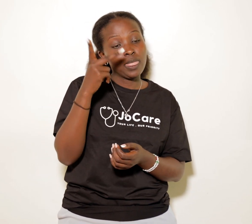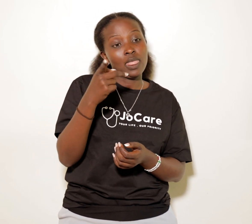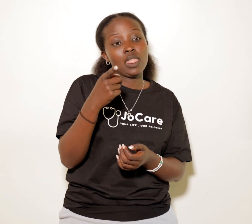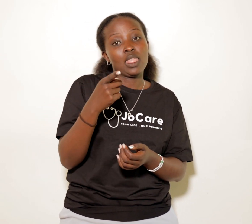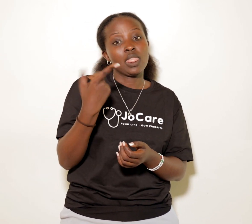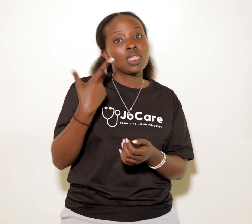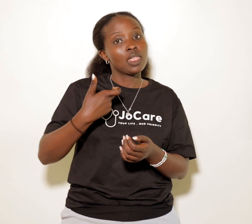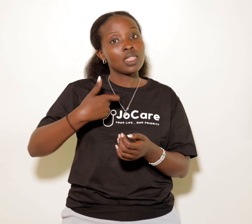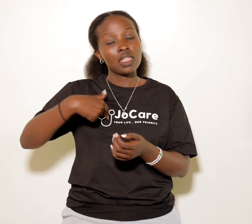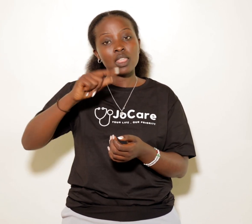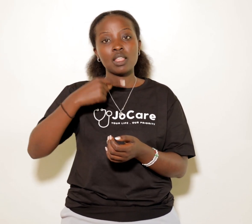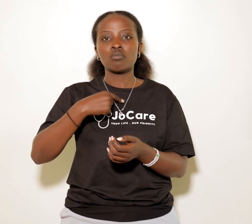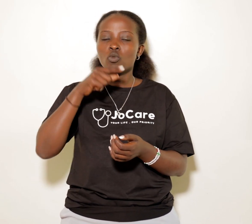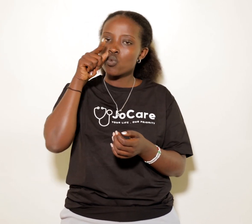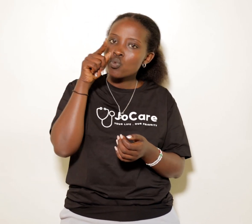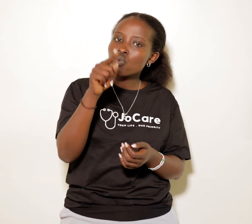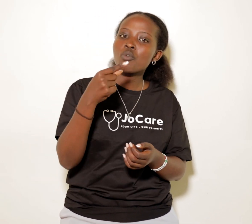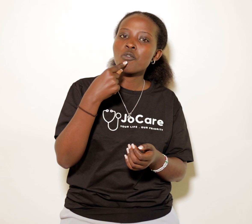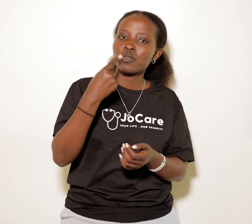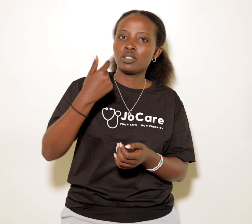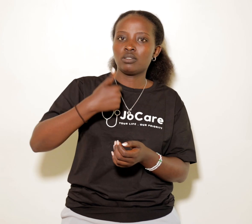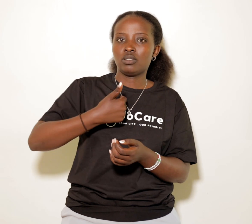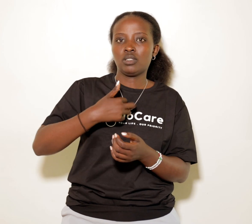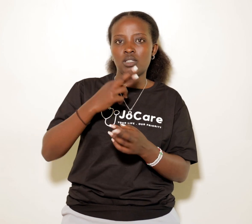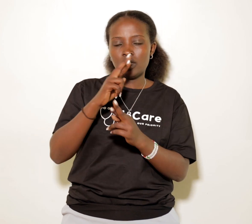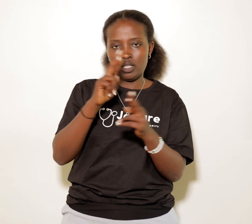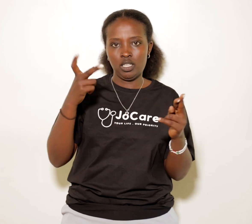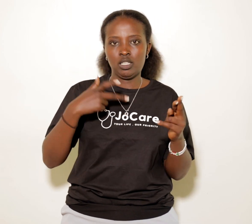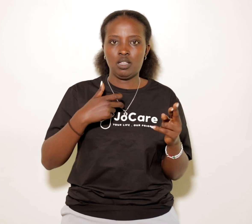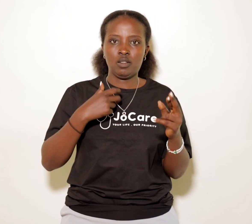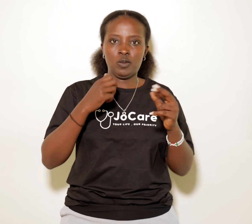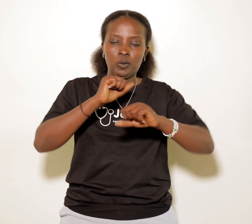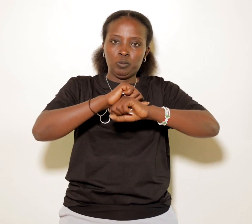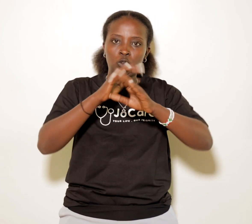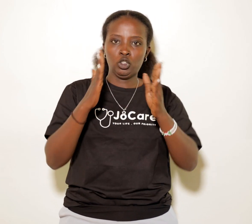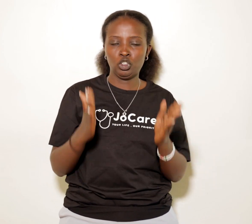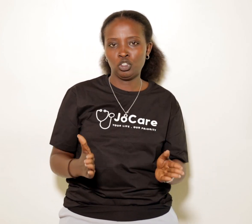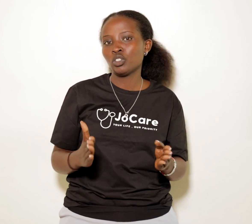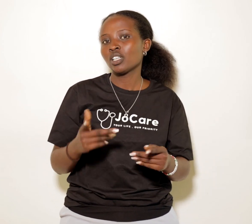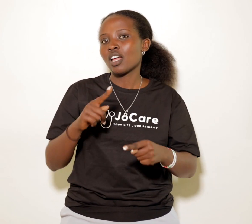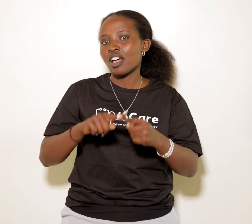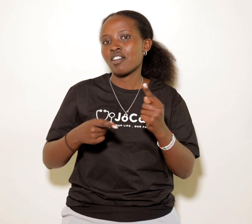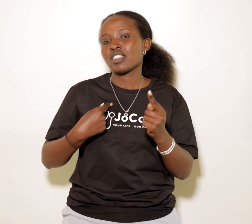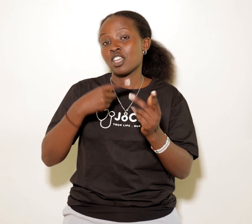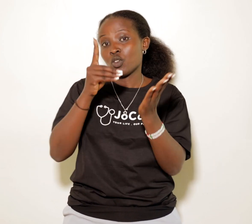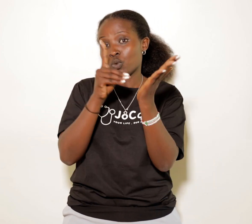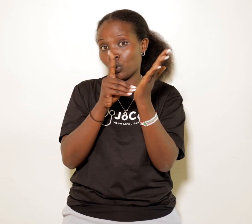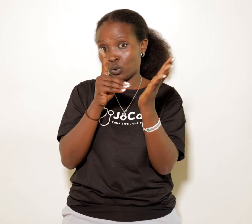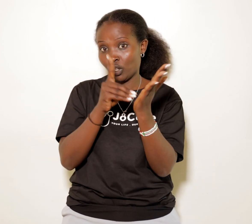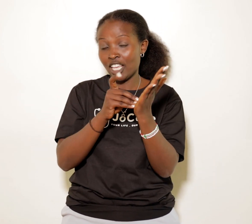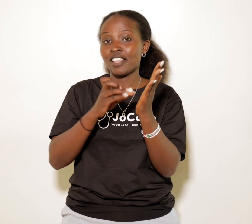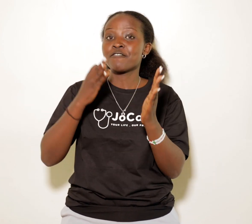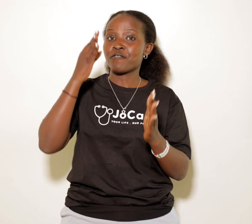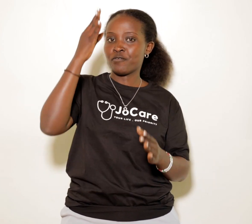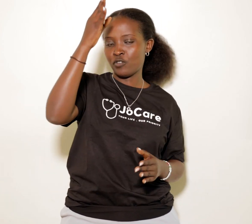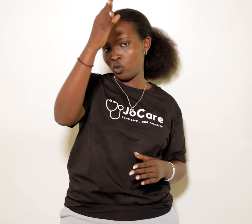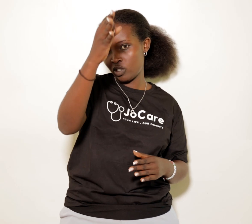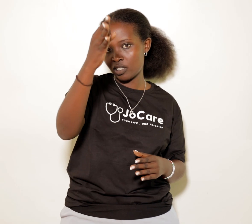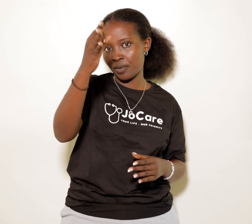and not suppose, you say that you are a medical student and you are a doctor in the future, and